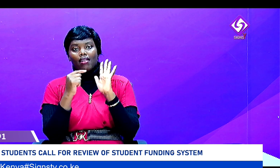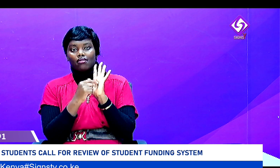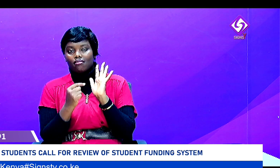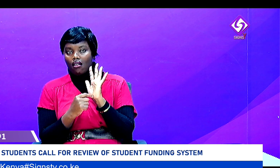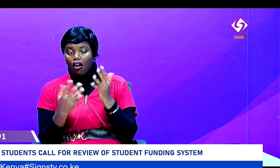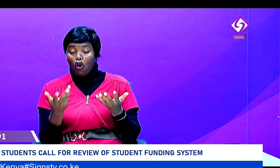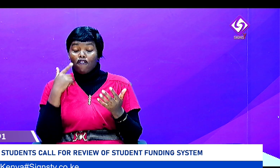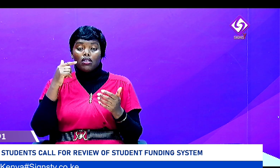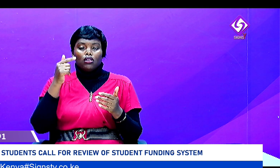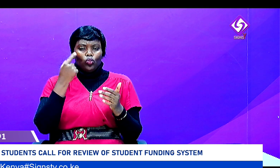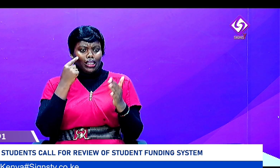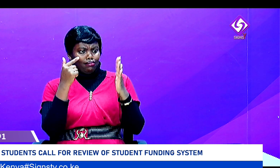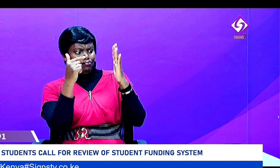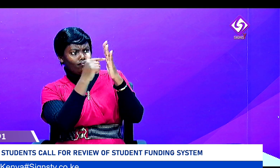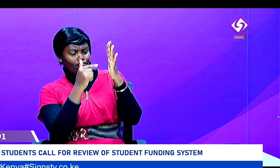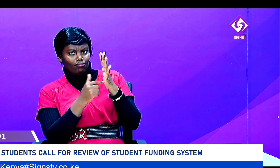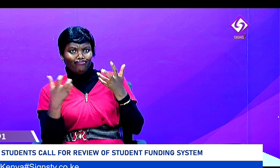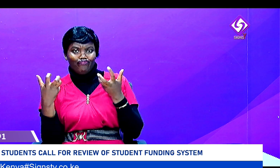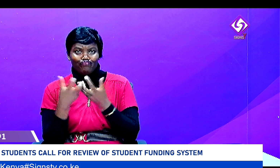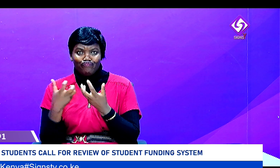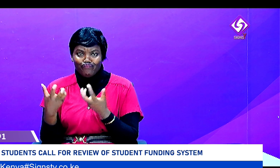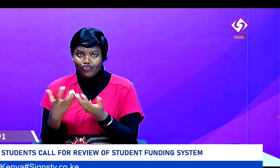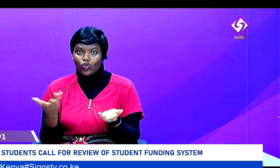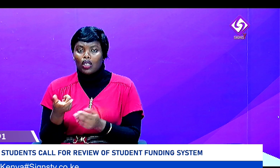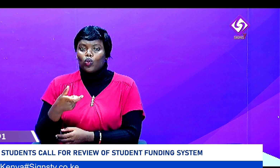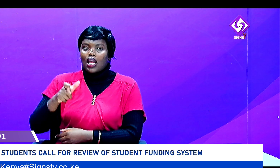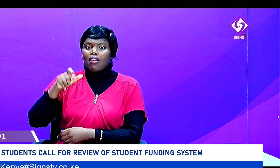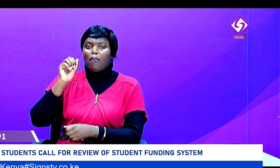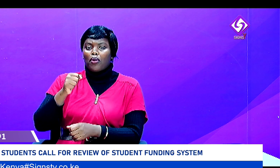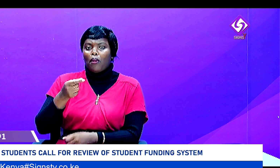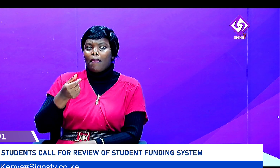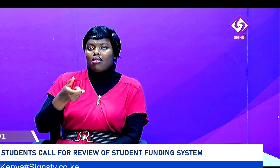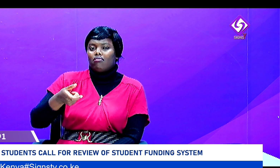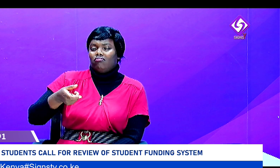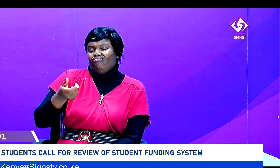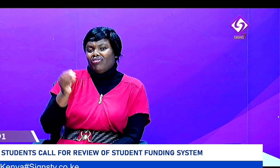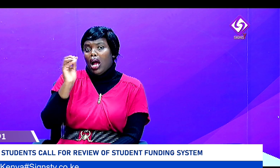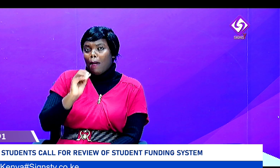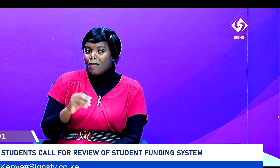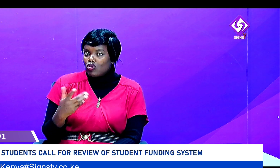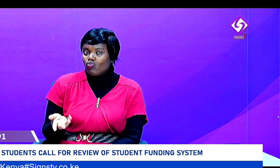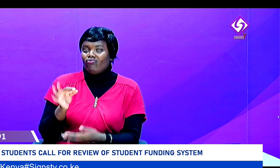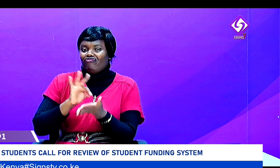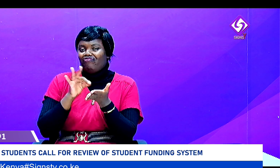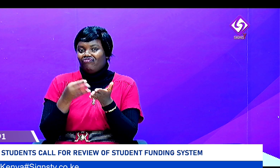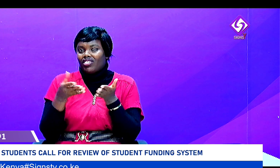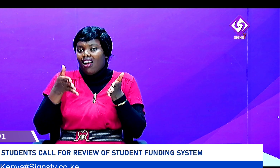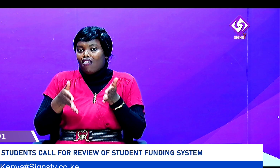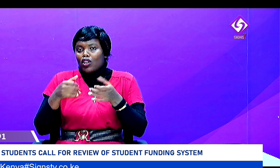The students are asking the Ministry of Education to review the criteria for eligibility and to increase the amount of funding